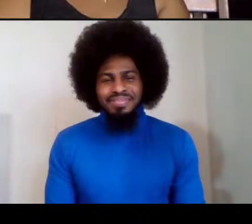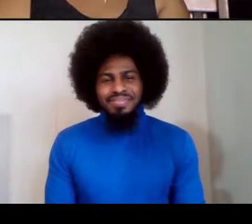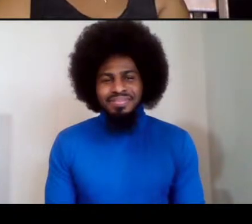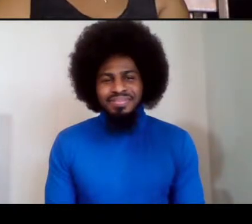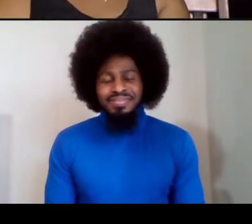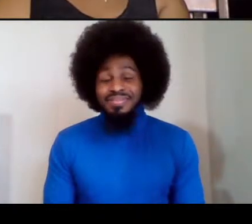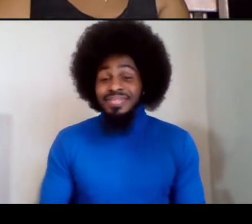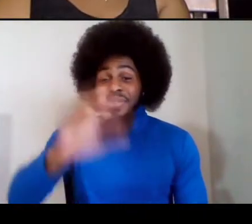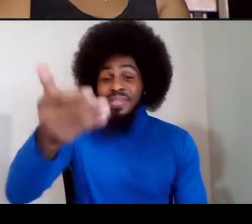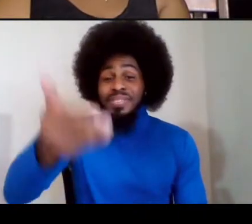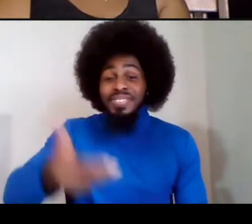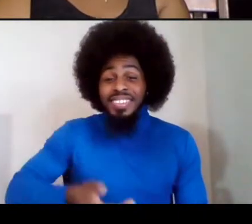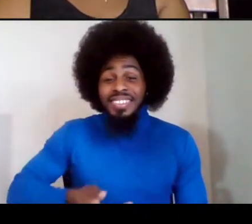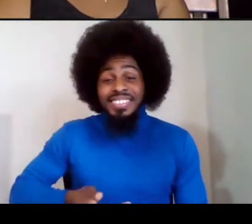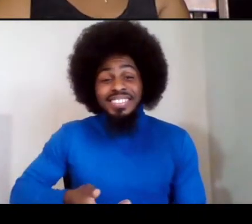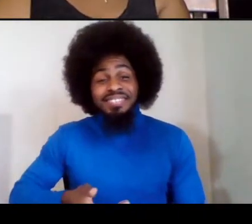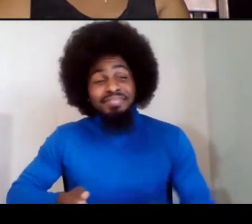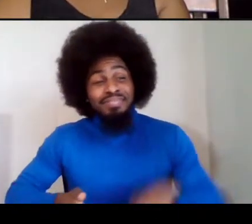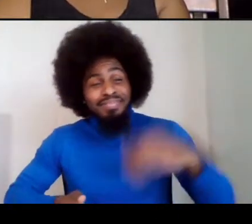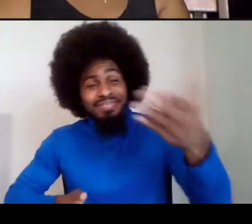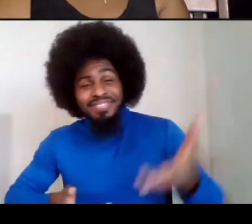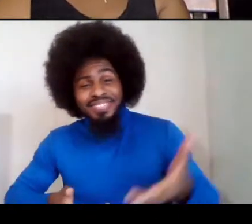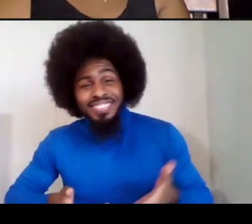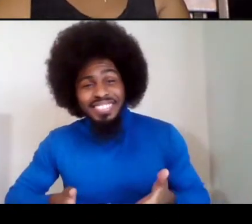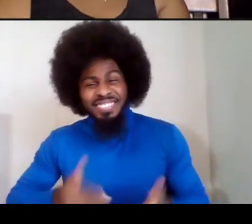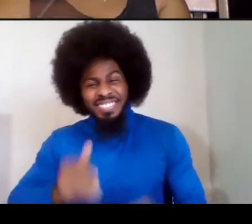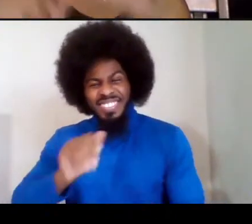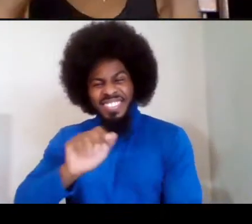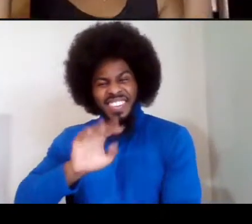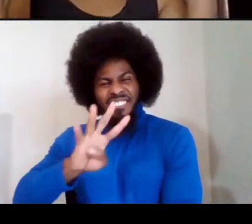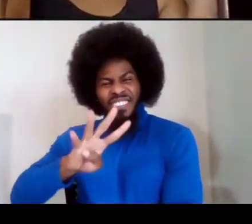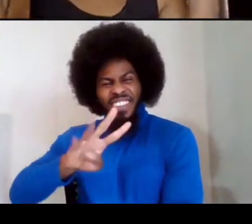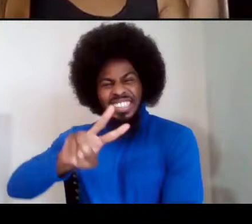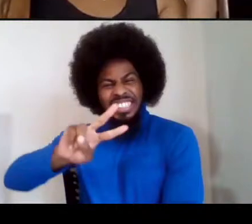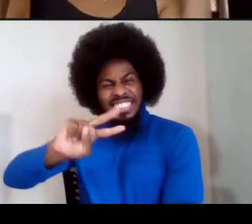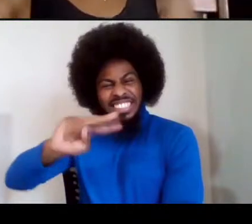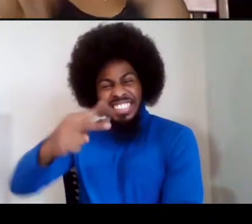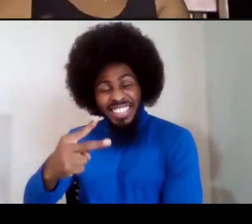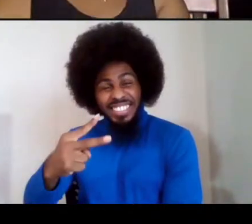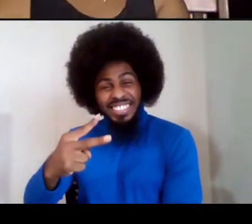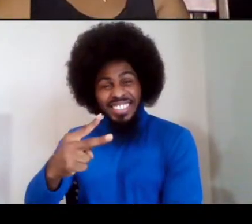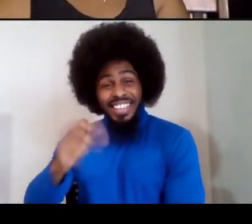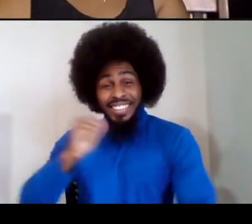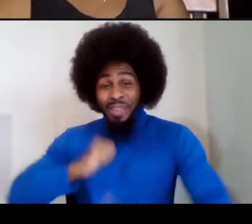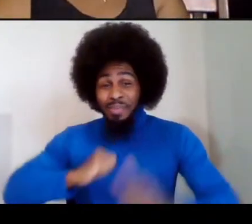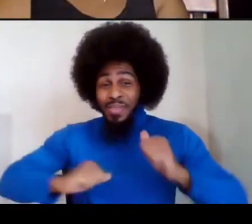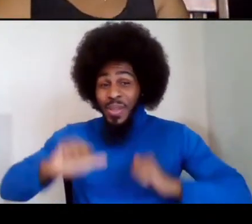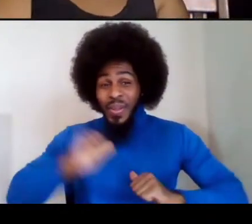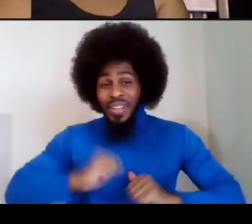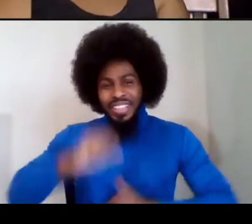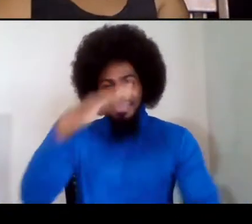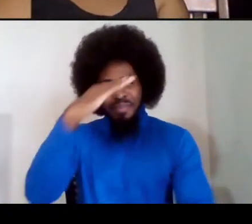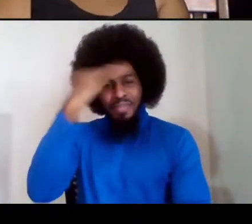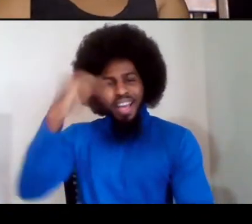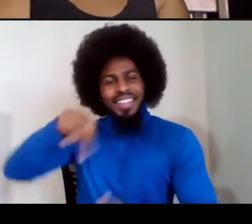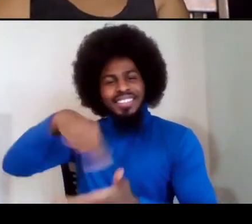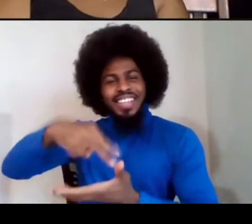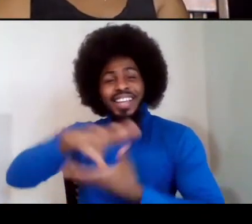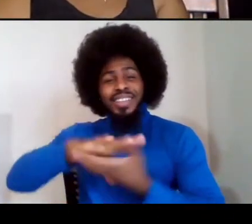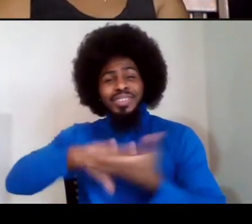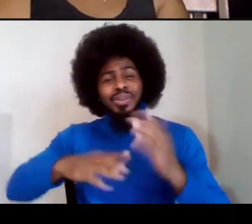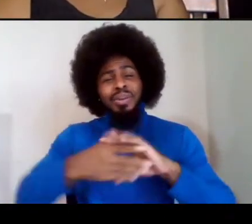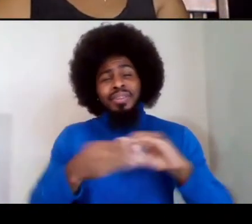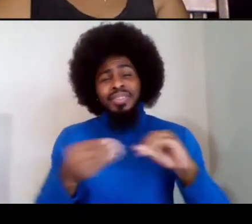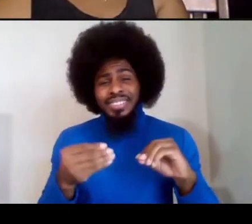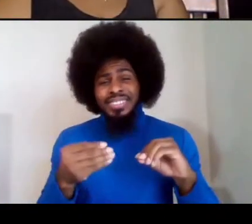to our 42nd episode of Black Dance Stories, and the last for the month